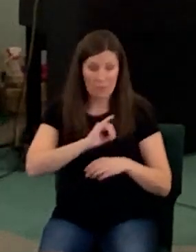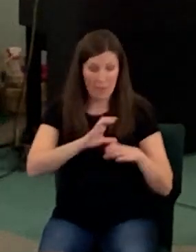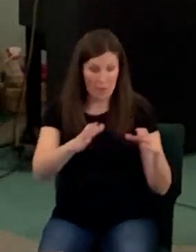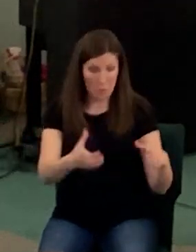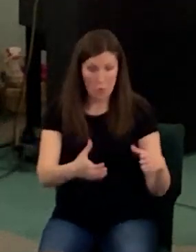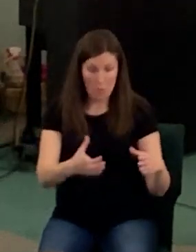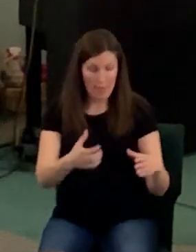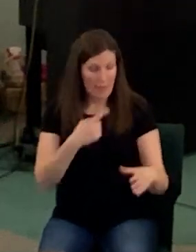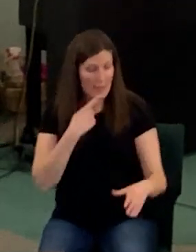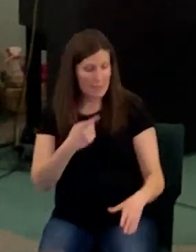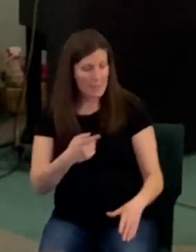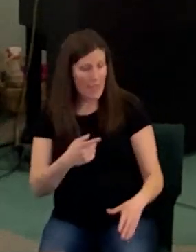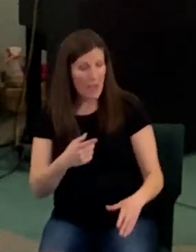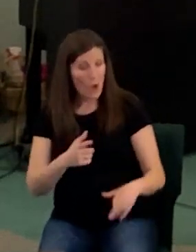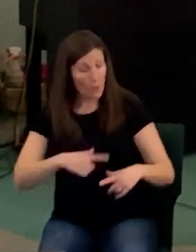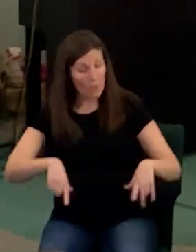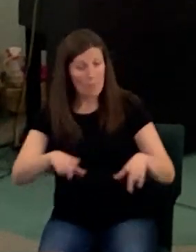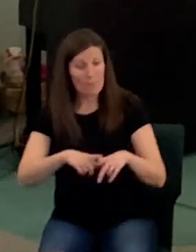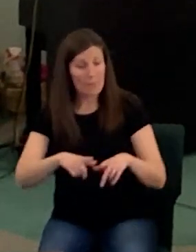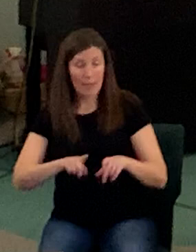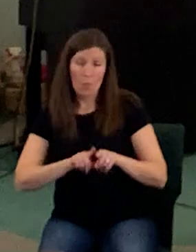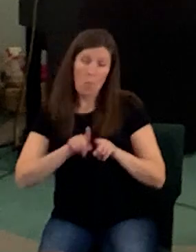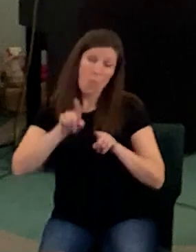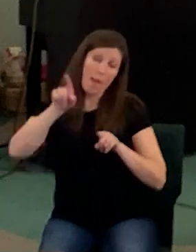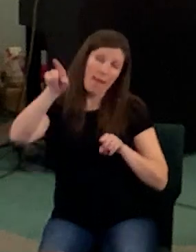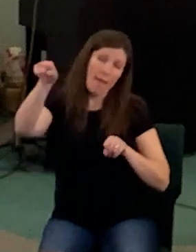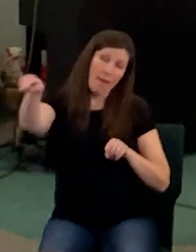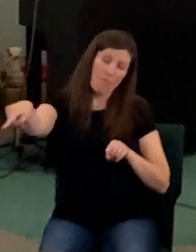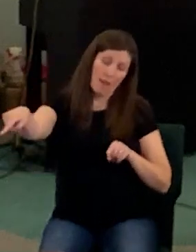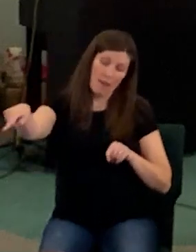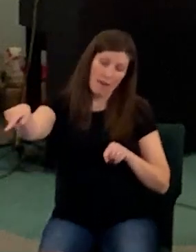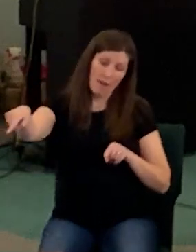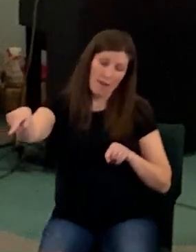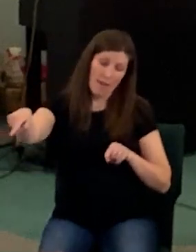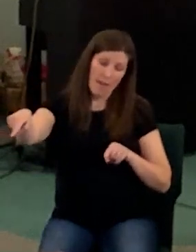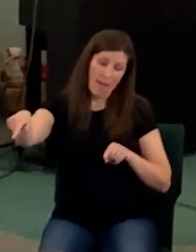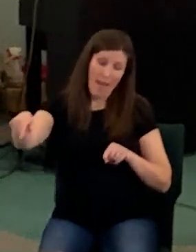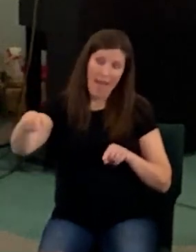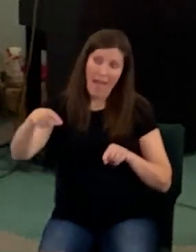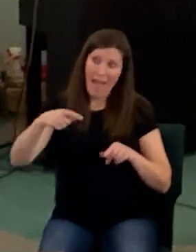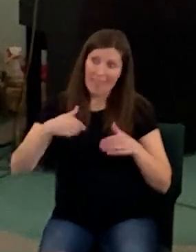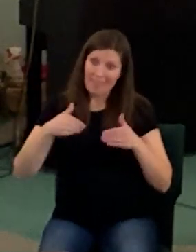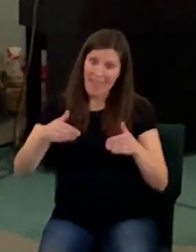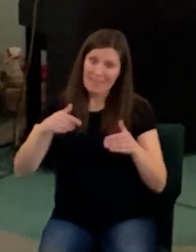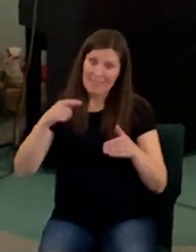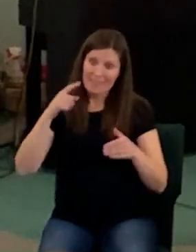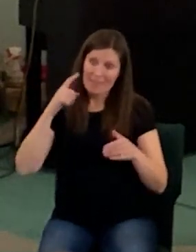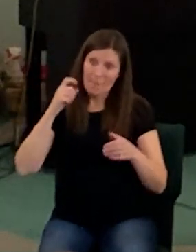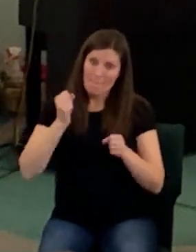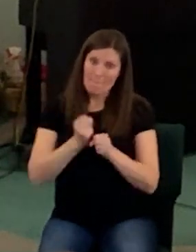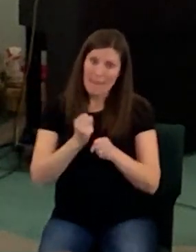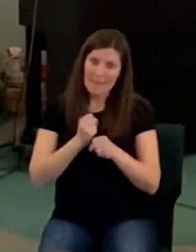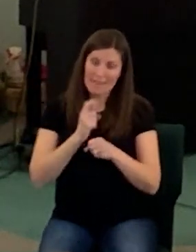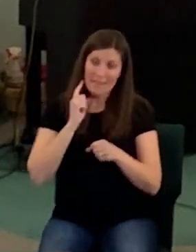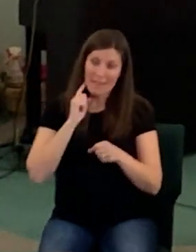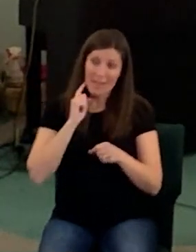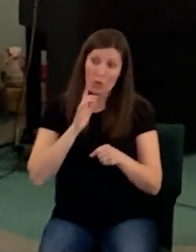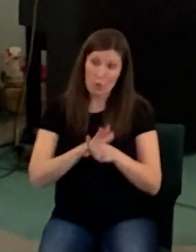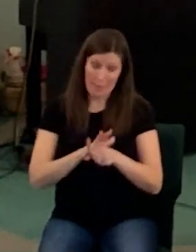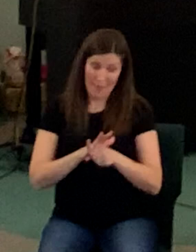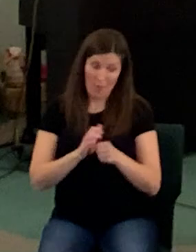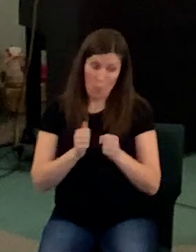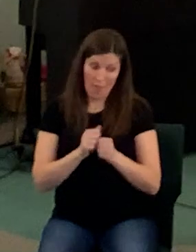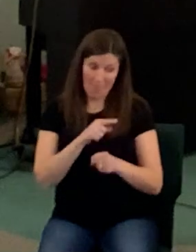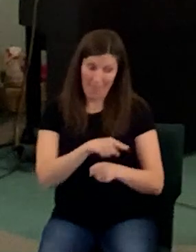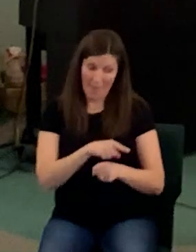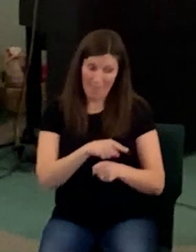from this land way over here. And let's make an agreement and make them promise they will never conquer us, even